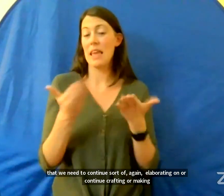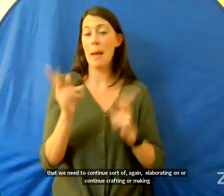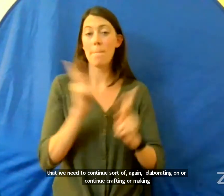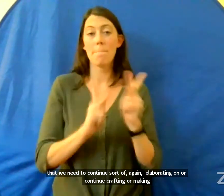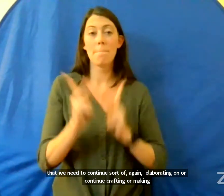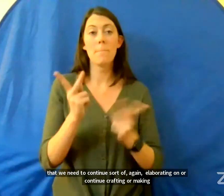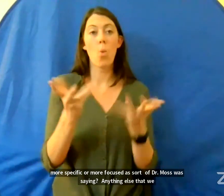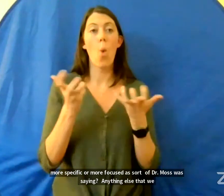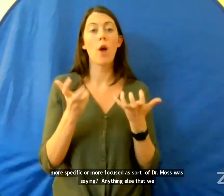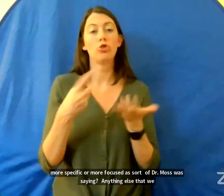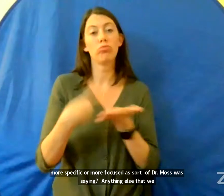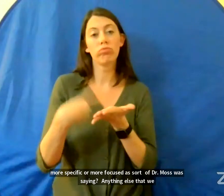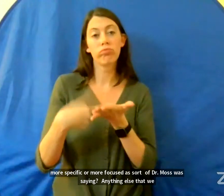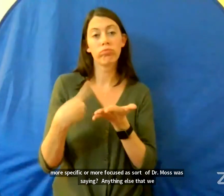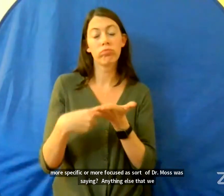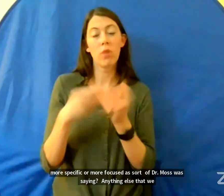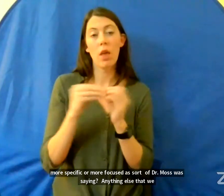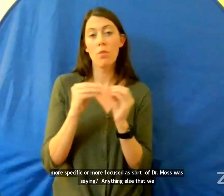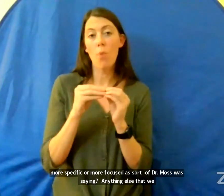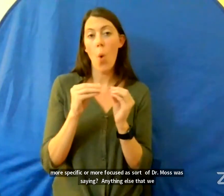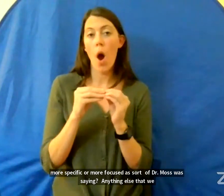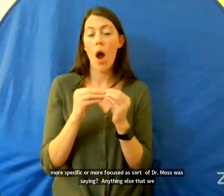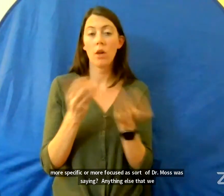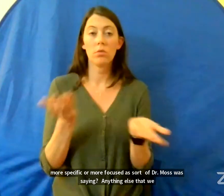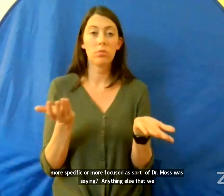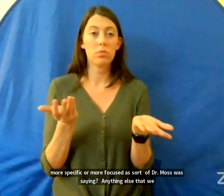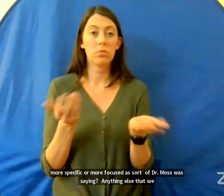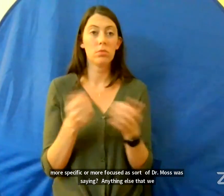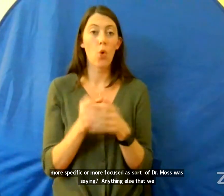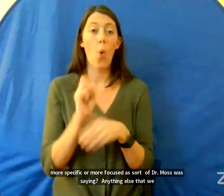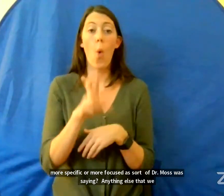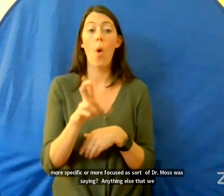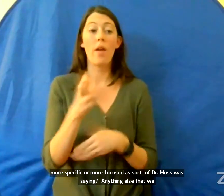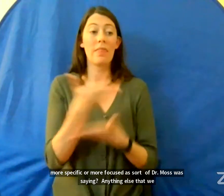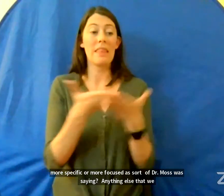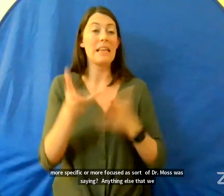from our communities themselves?